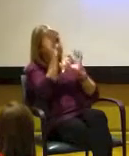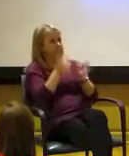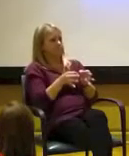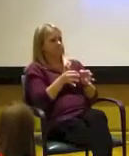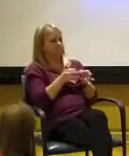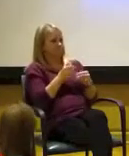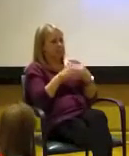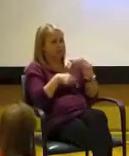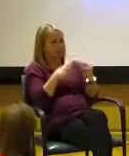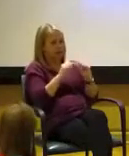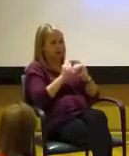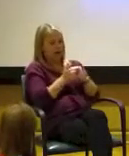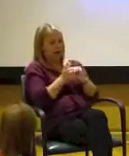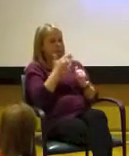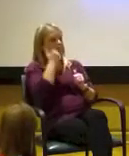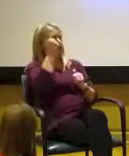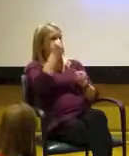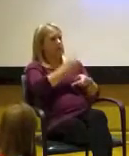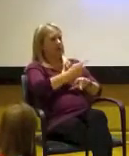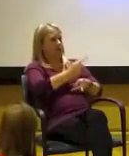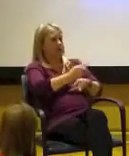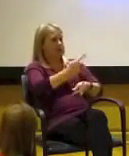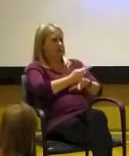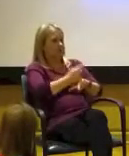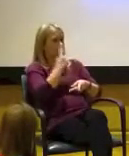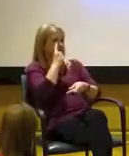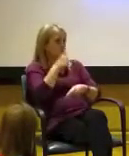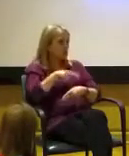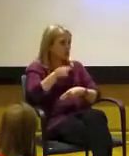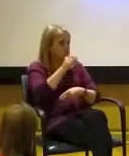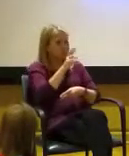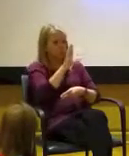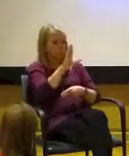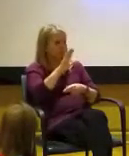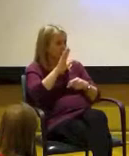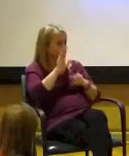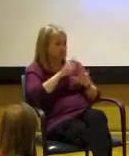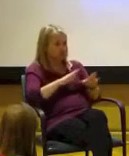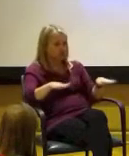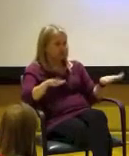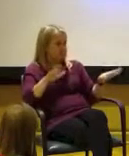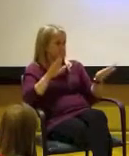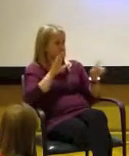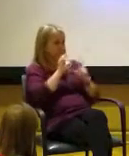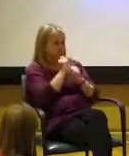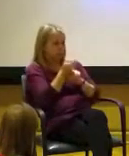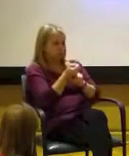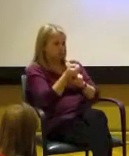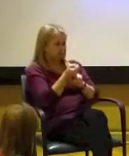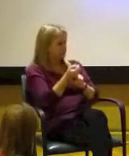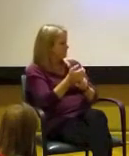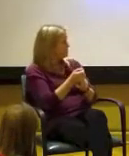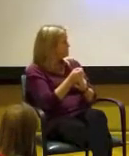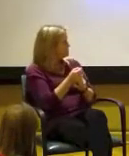make decisions about how to best care for you or your loved one's situation.